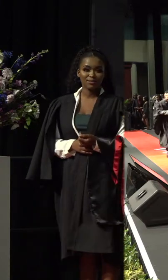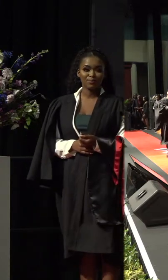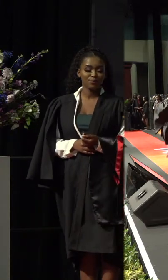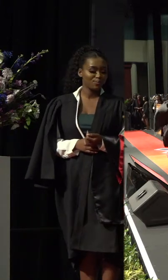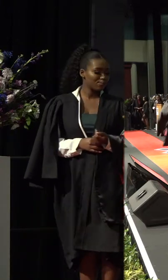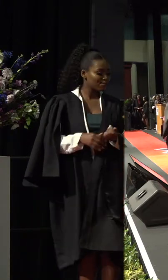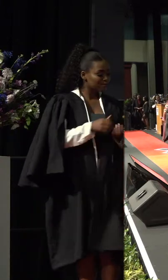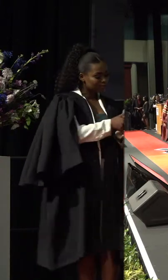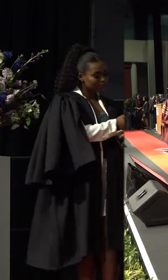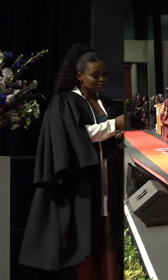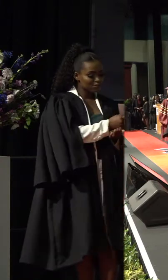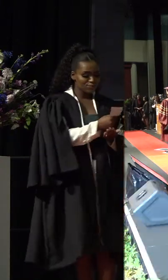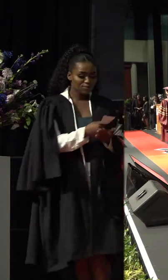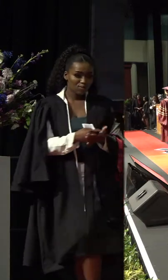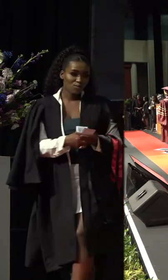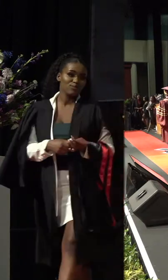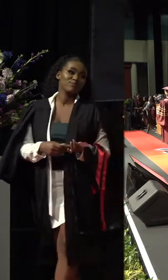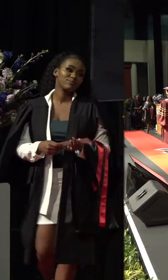Sanele Njangase.